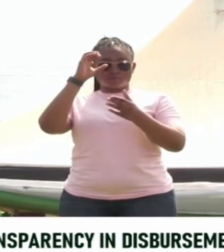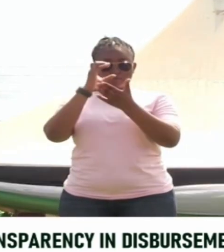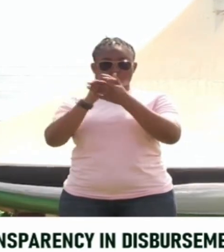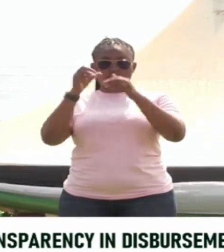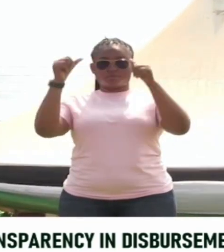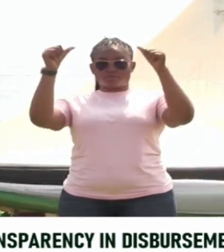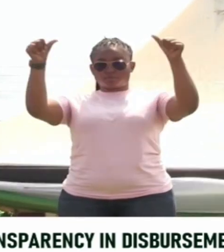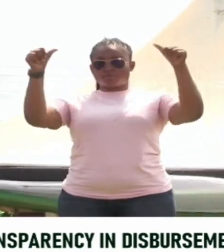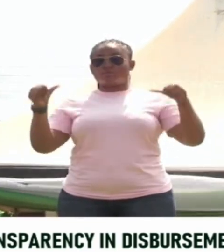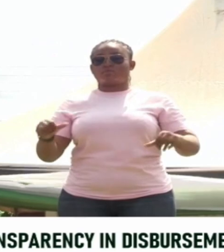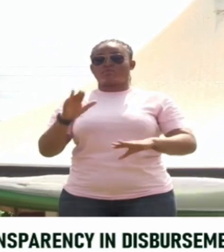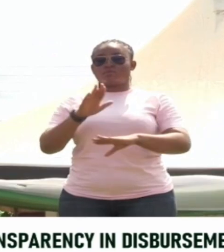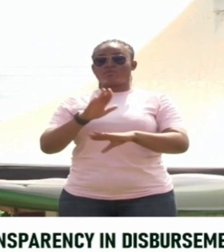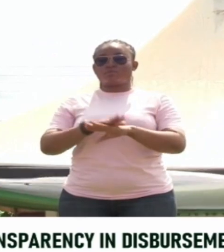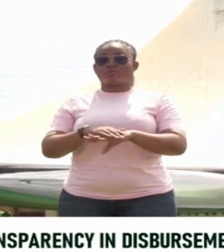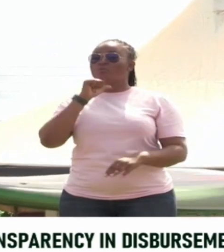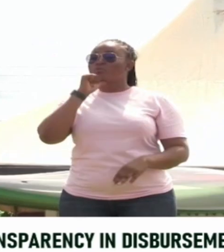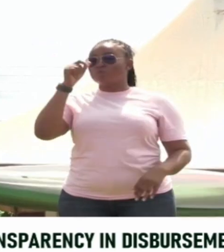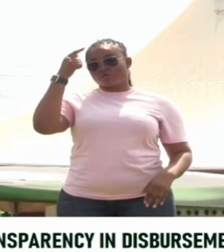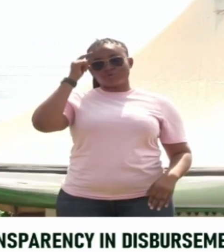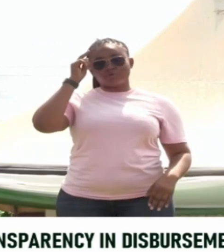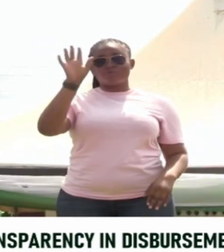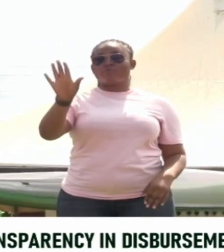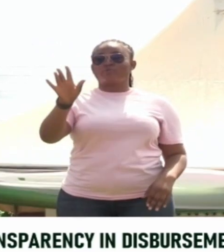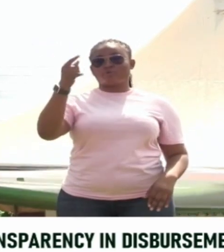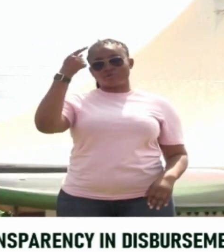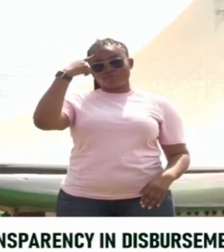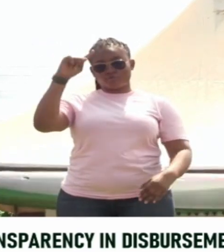the prerogative to remove them.